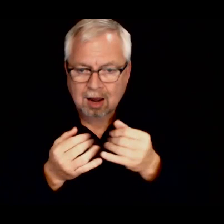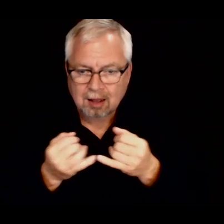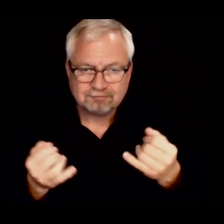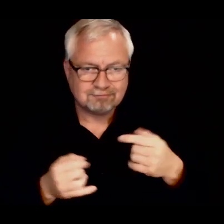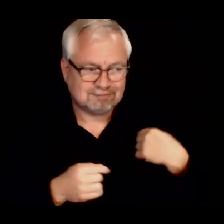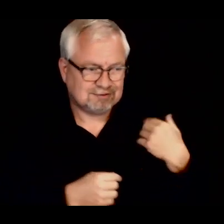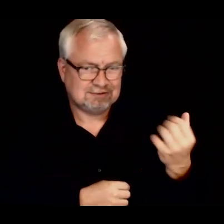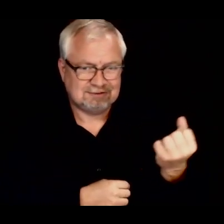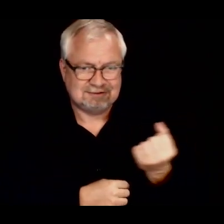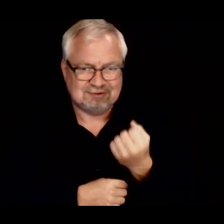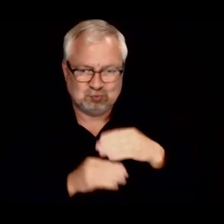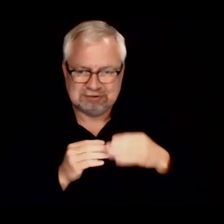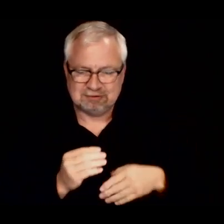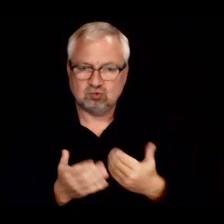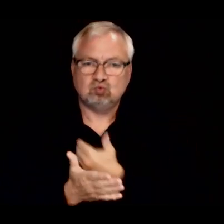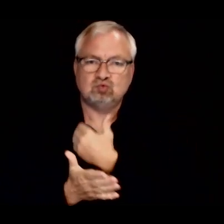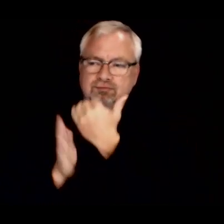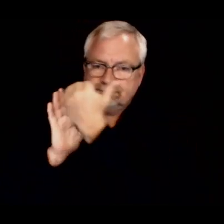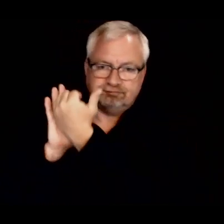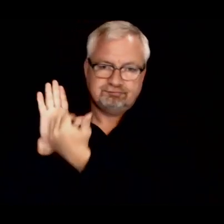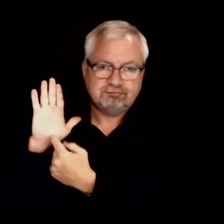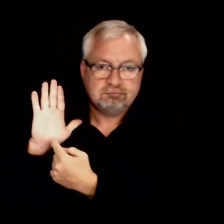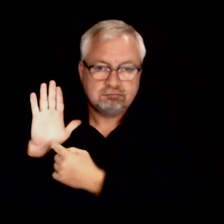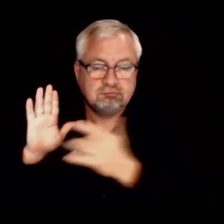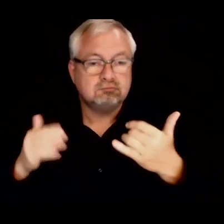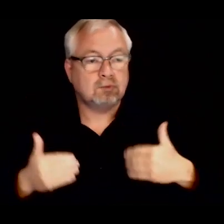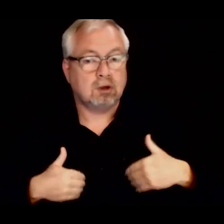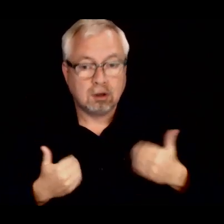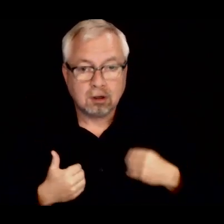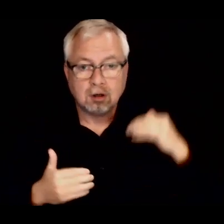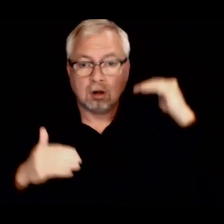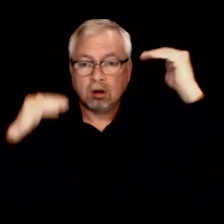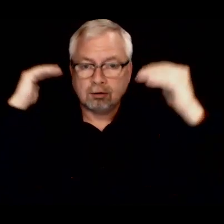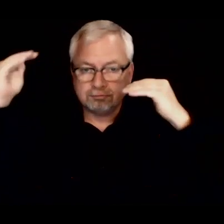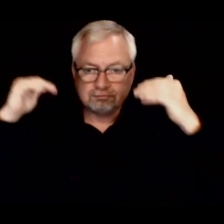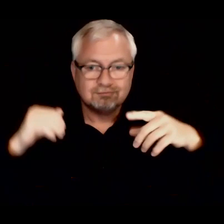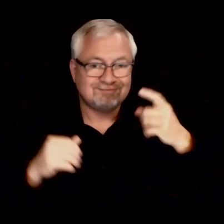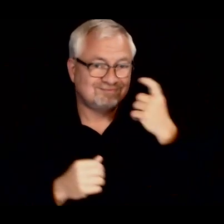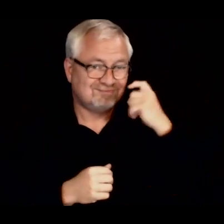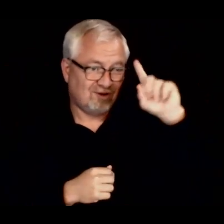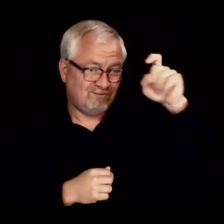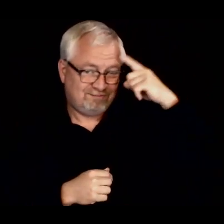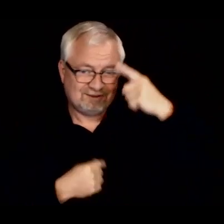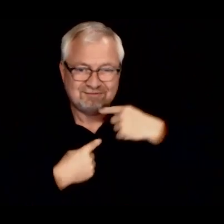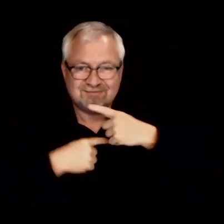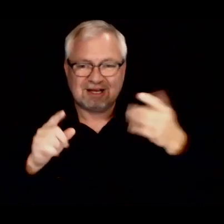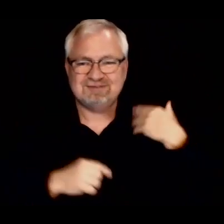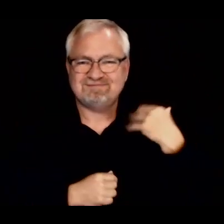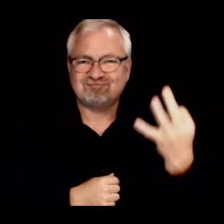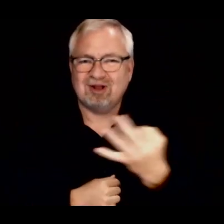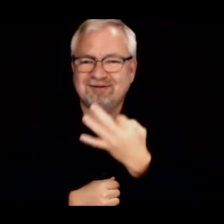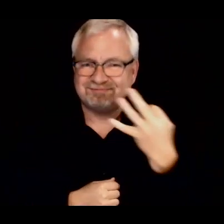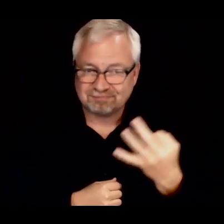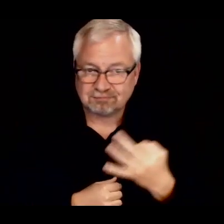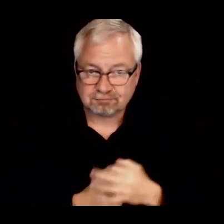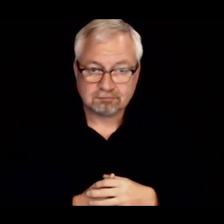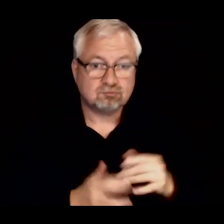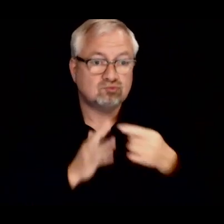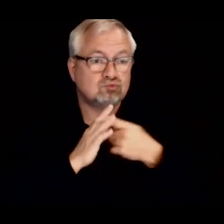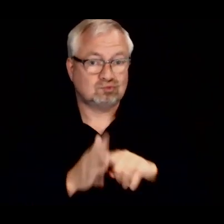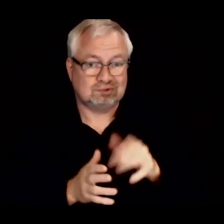released on youth and adult sports as part of the governor's announcements on Friday of further reopenings that will be effective on Wednesday of this